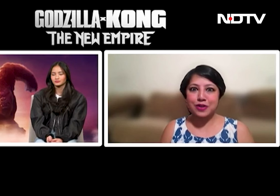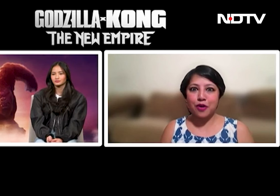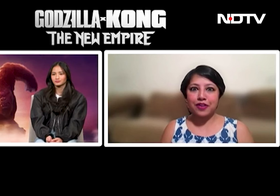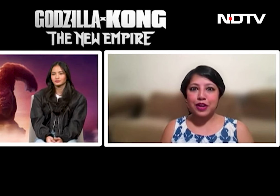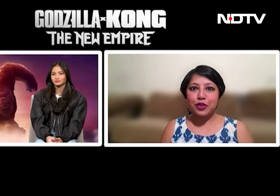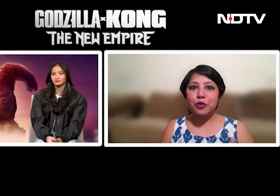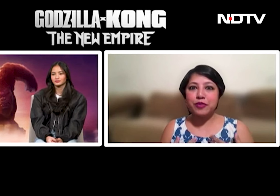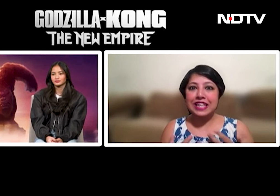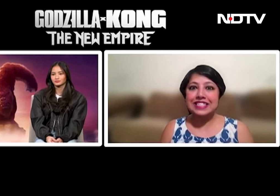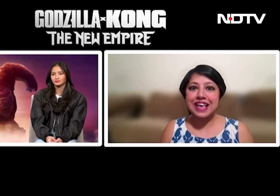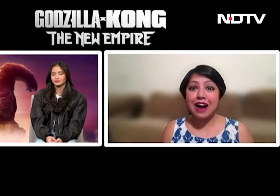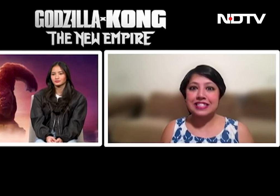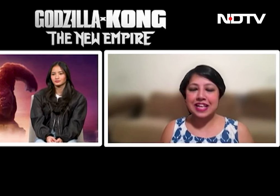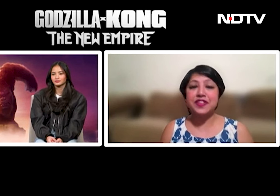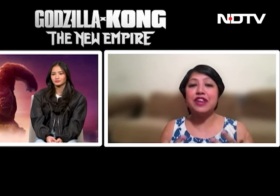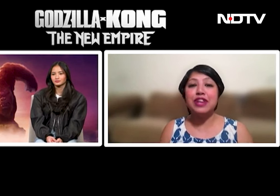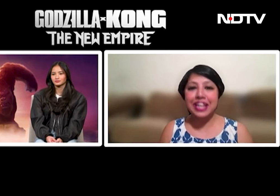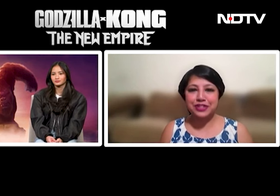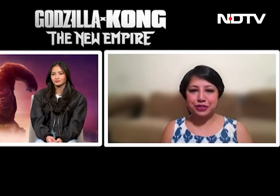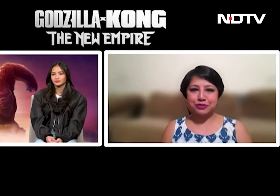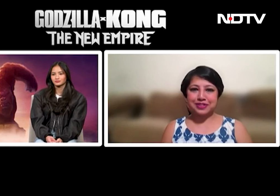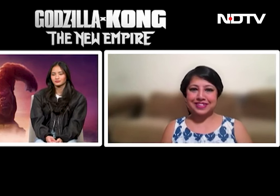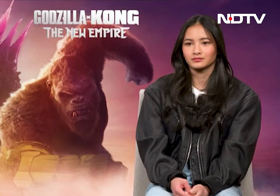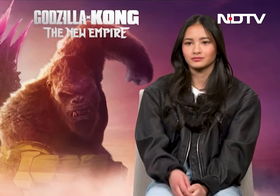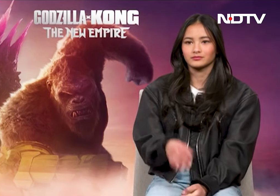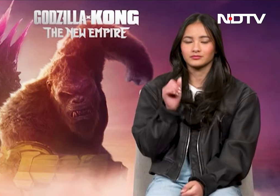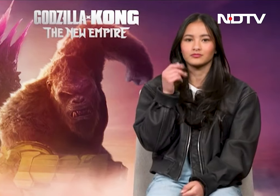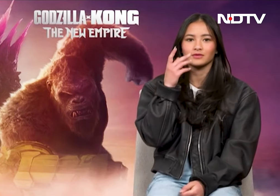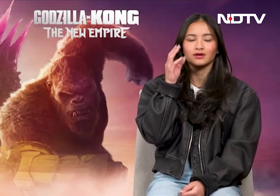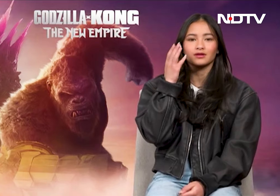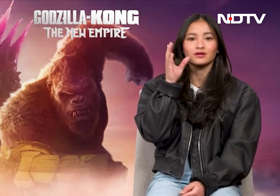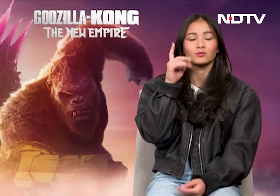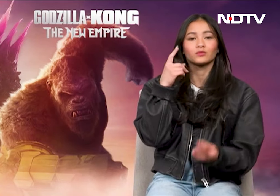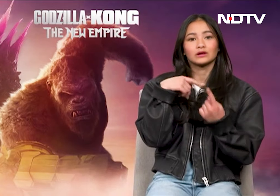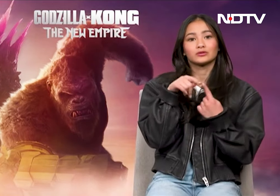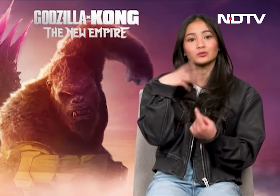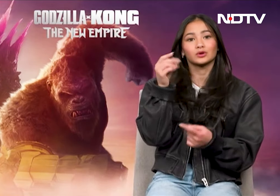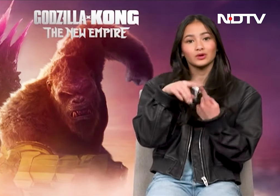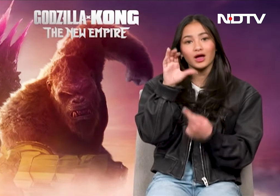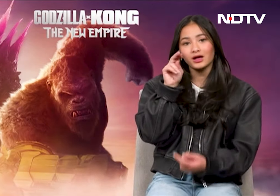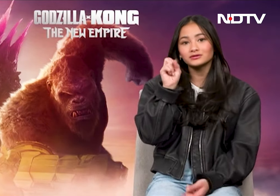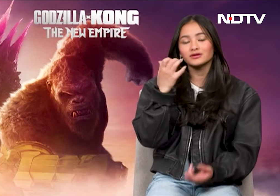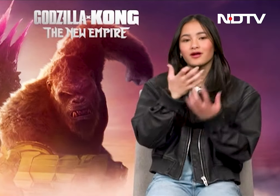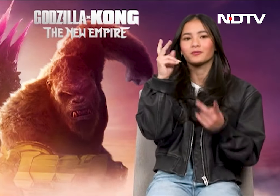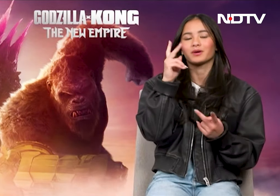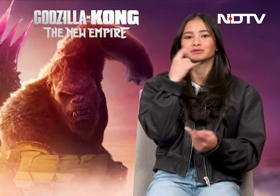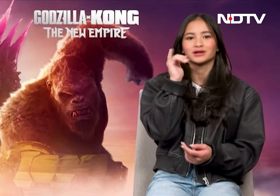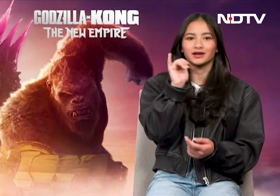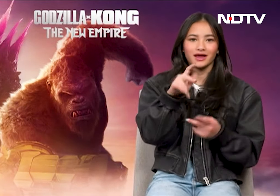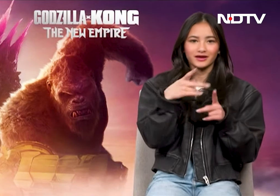or, you know, we can see ourselves. can relate to you. Yeah. When I would go out, you know, I had a people, they would say